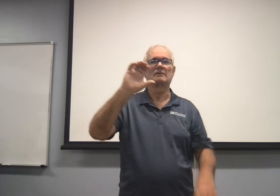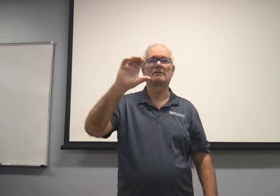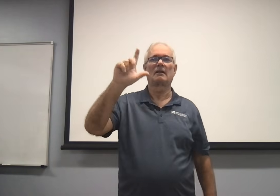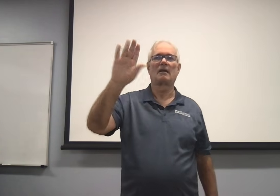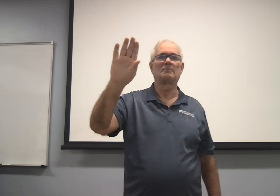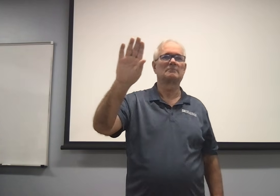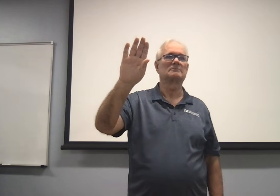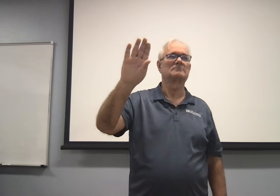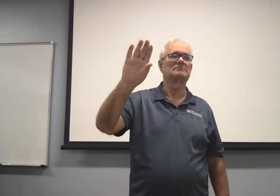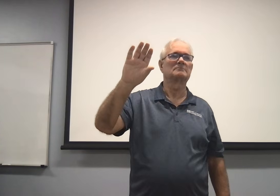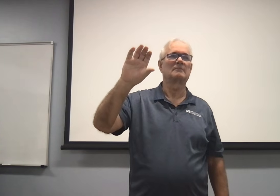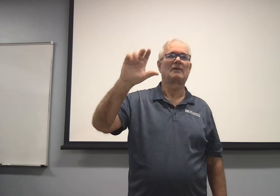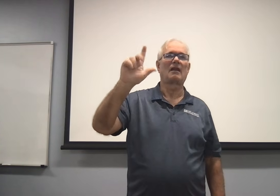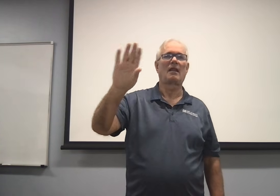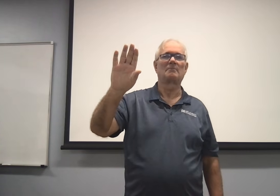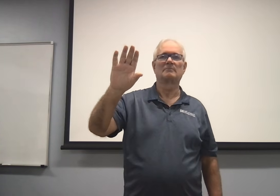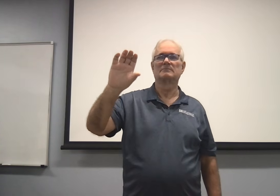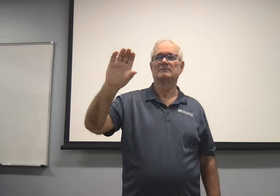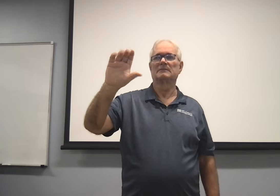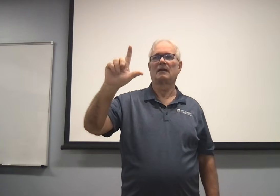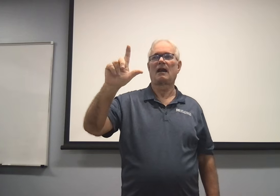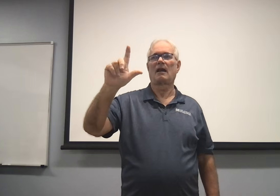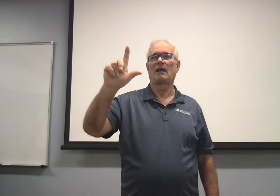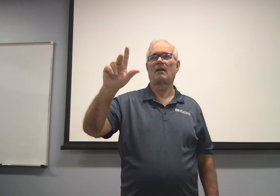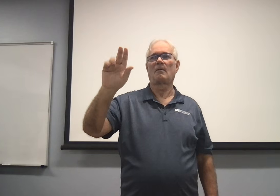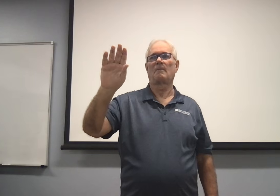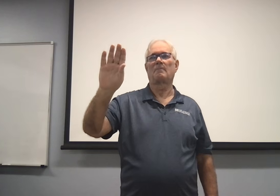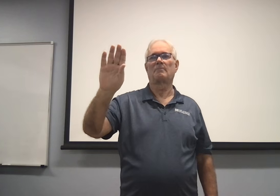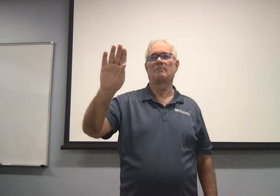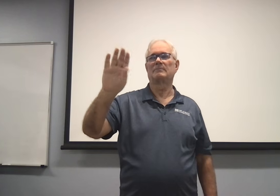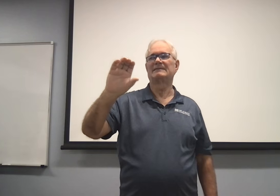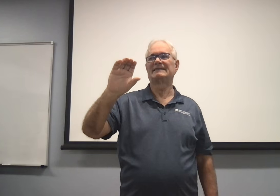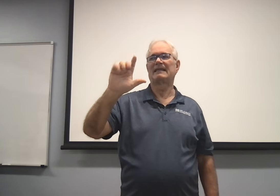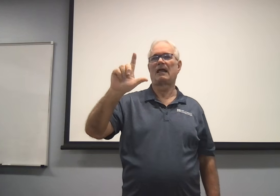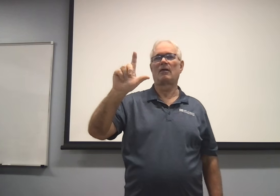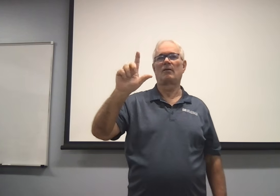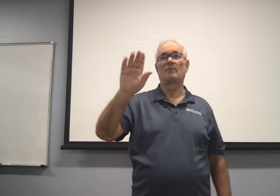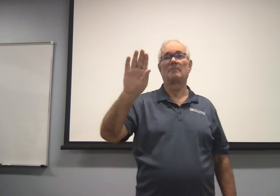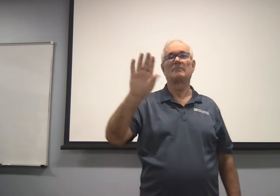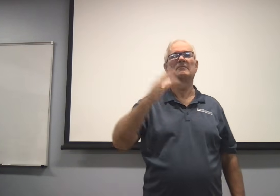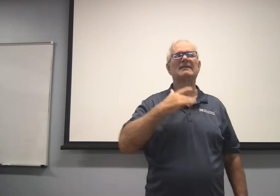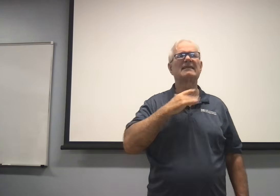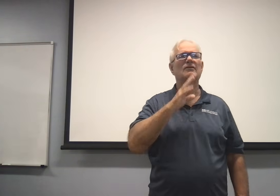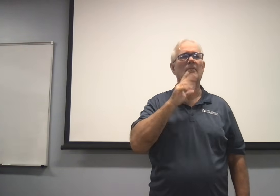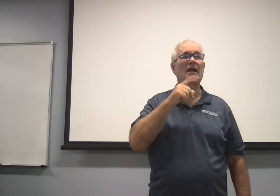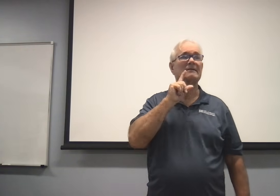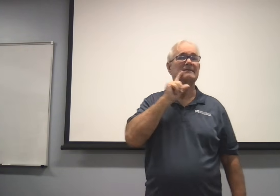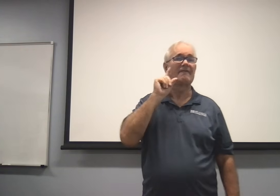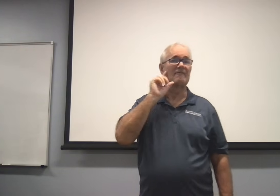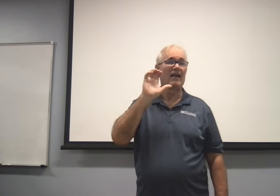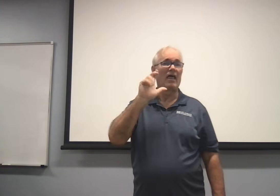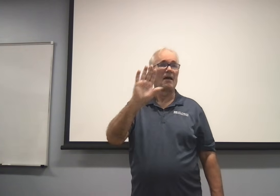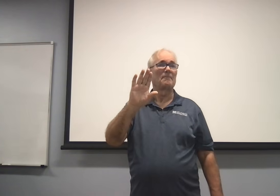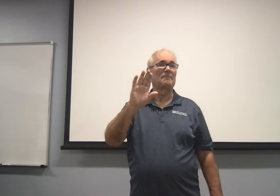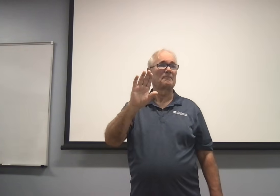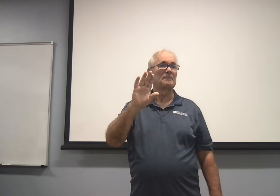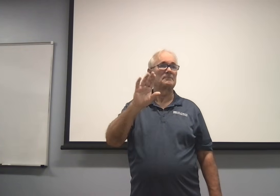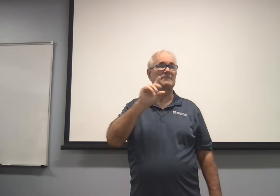Alright, last one that we're going to talk about is club. C-L-U-B. But it's C-L-B when you lexicalize it. Like we talk about